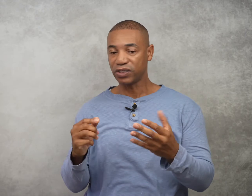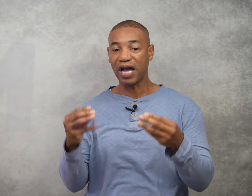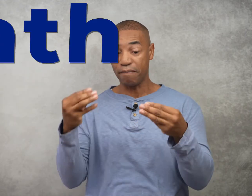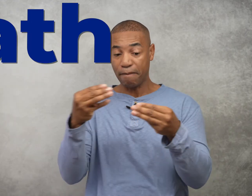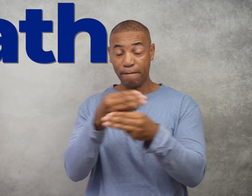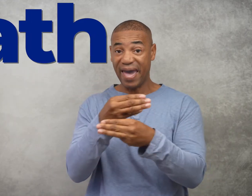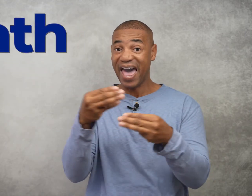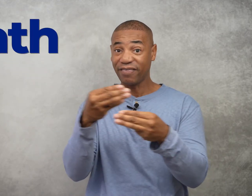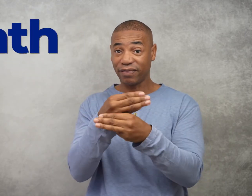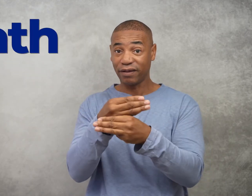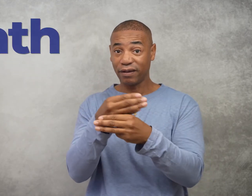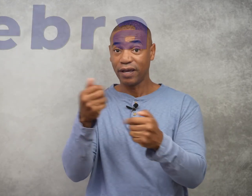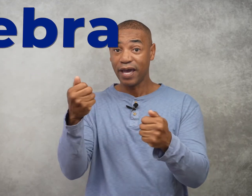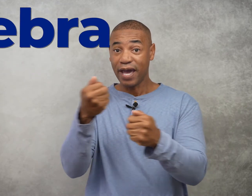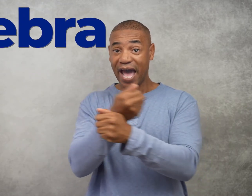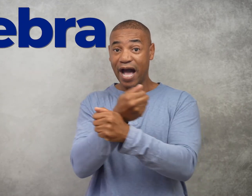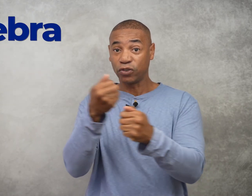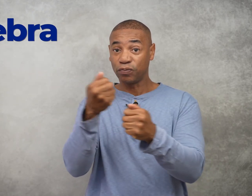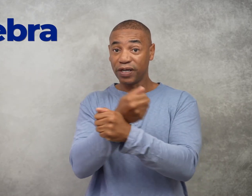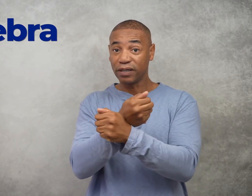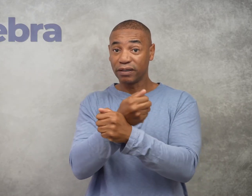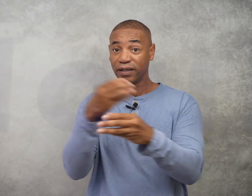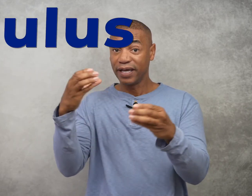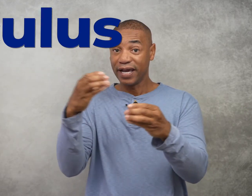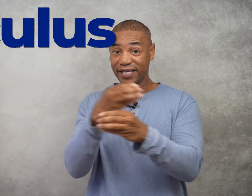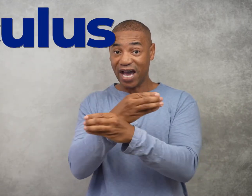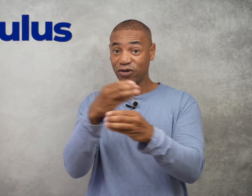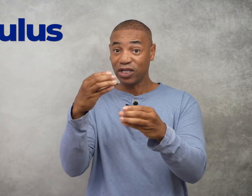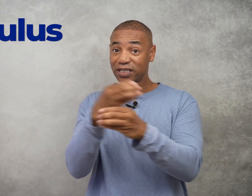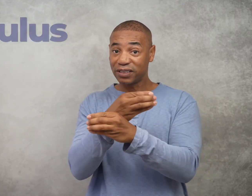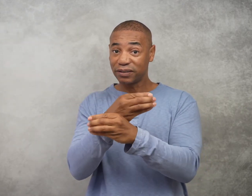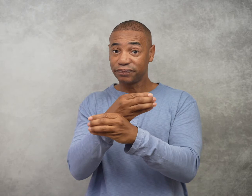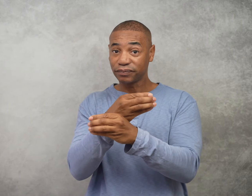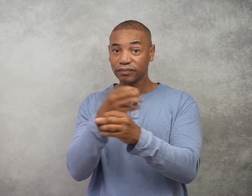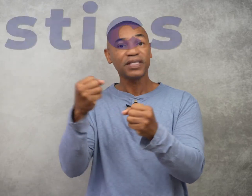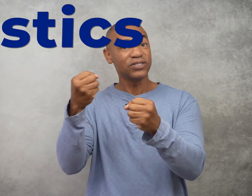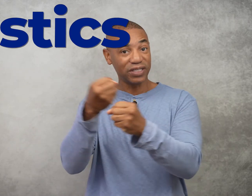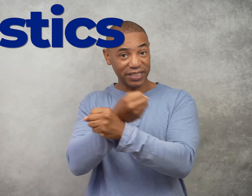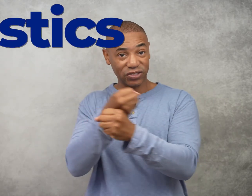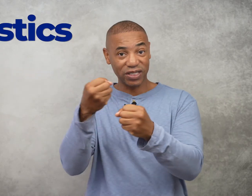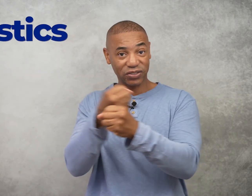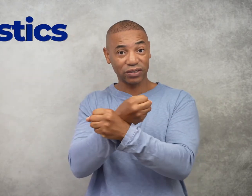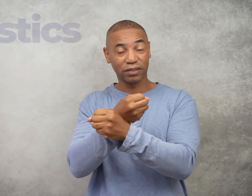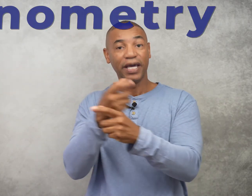time. Math, algebra, calculus, statistics,